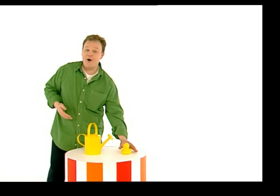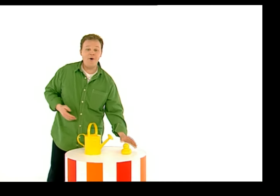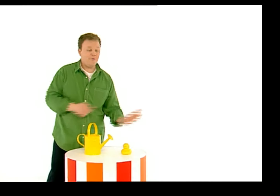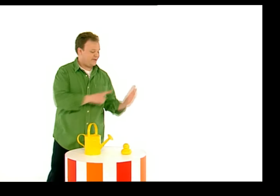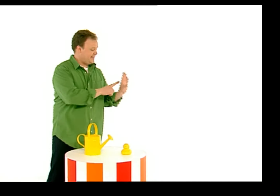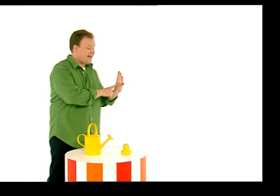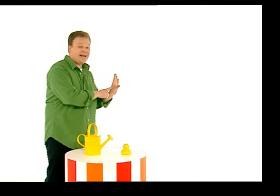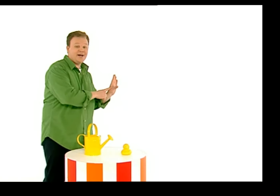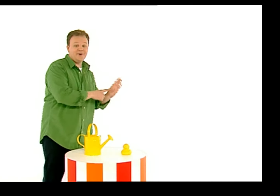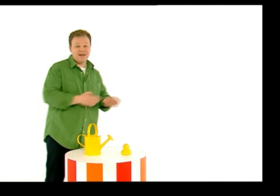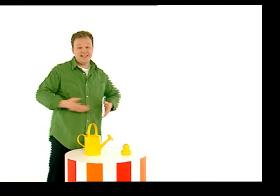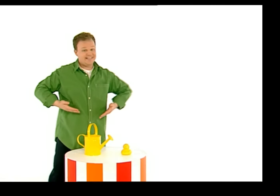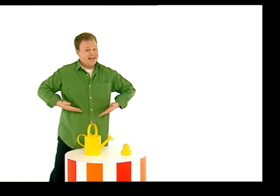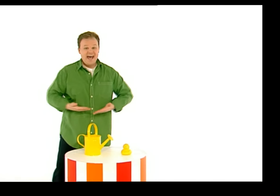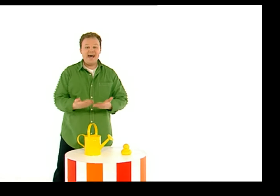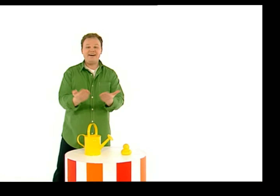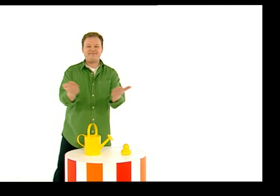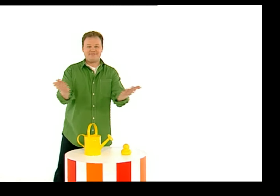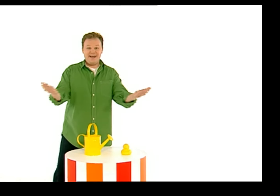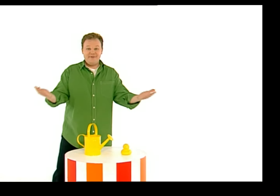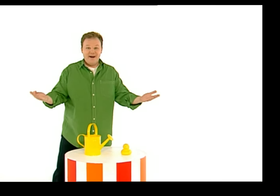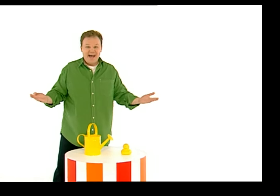Oh, yellow is everywhere.